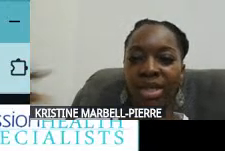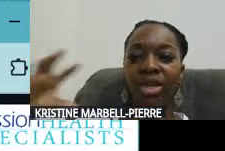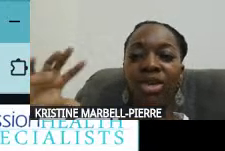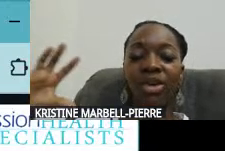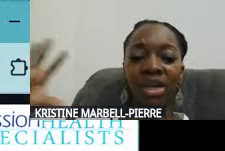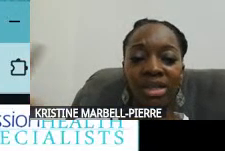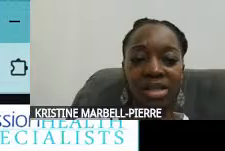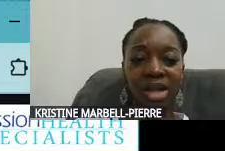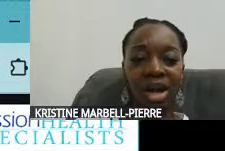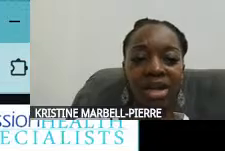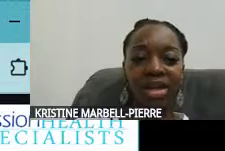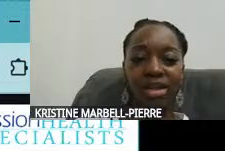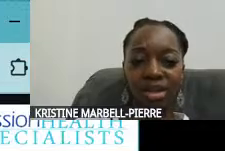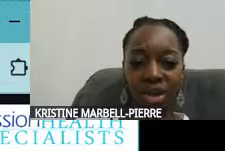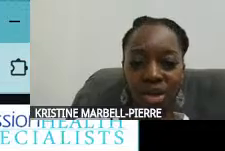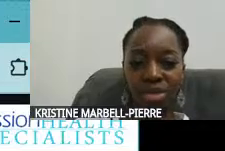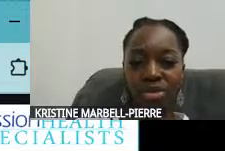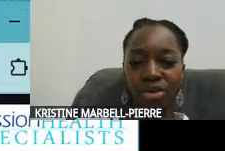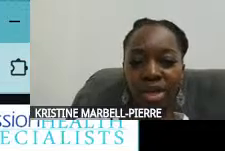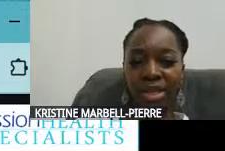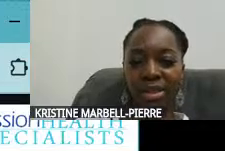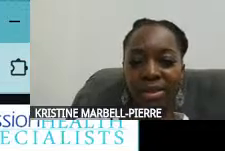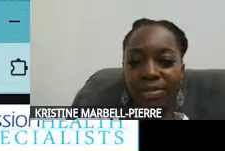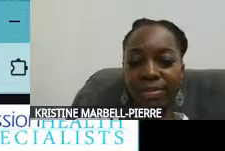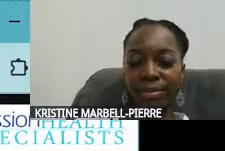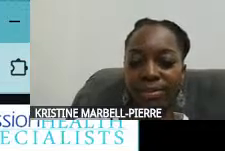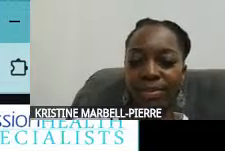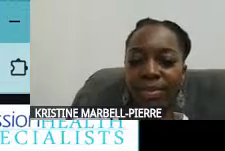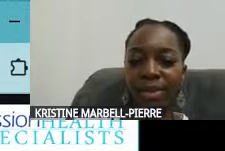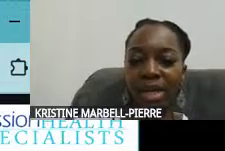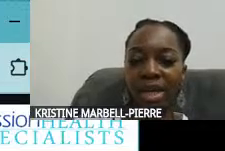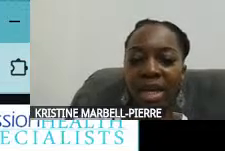body, you can start to control it.